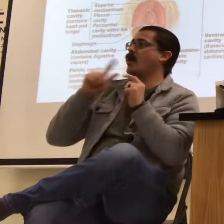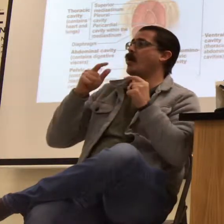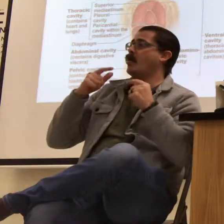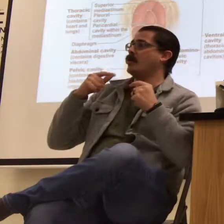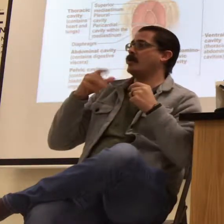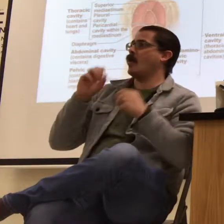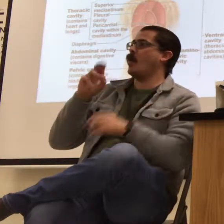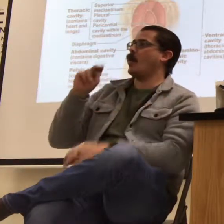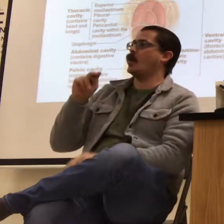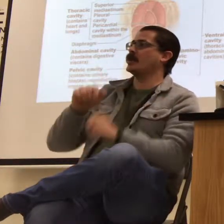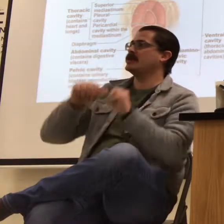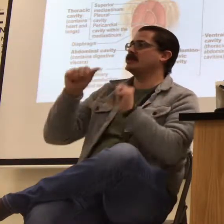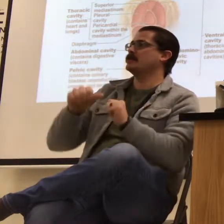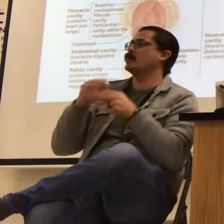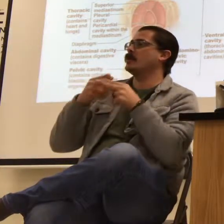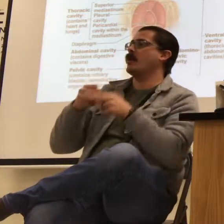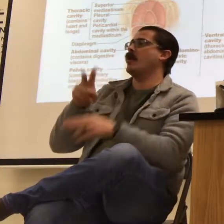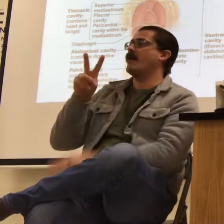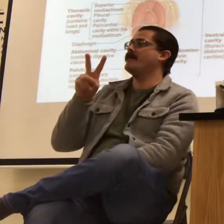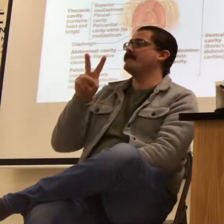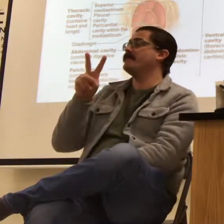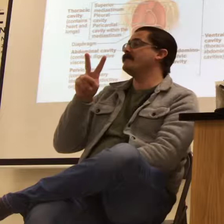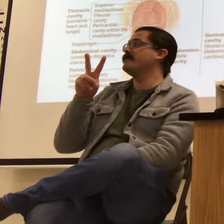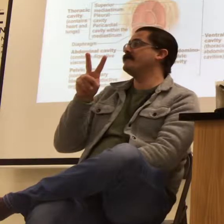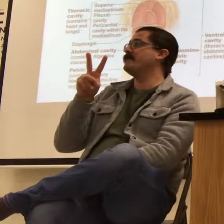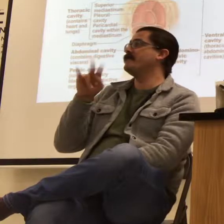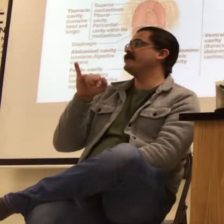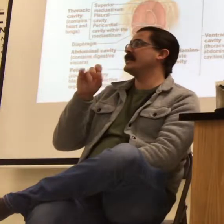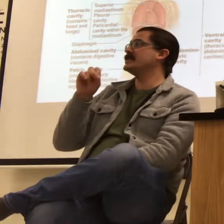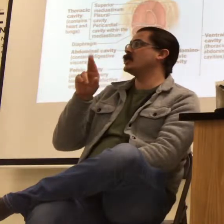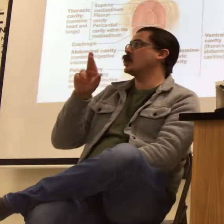call viscera, let me write that down.